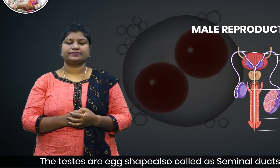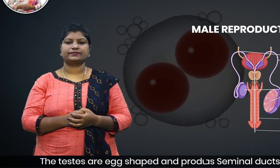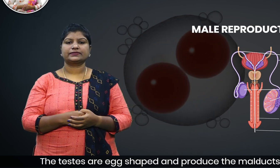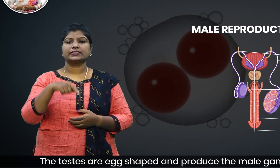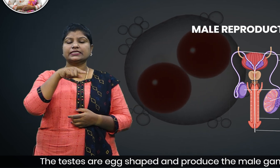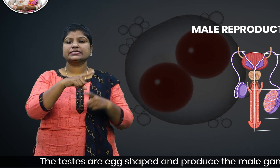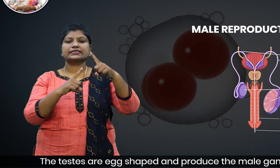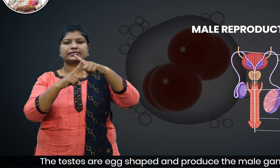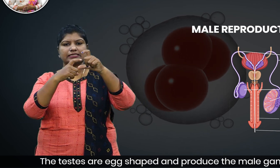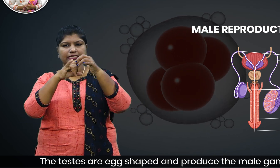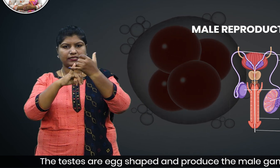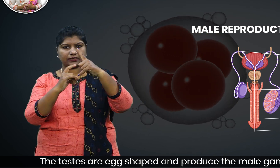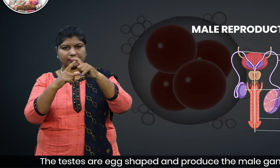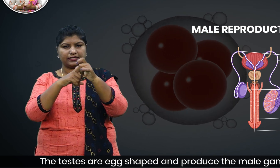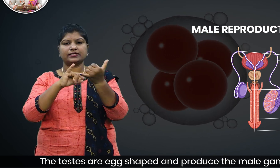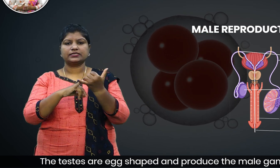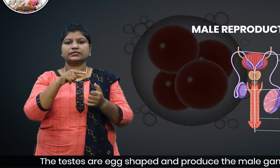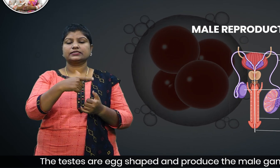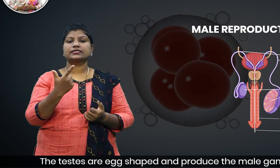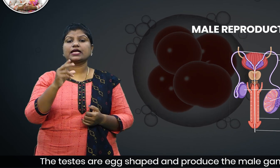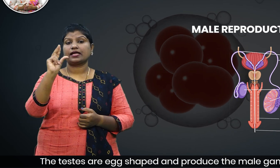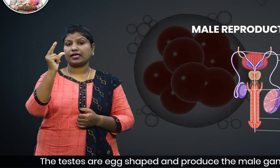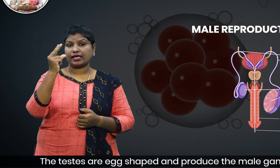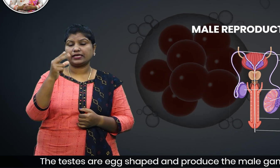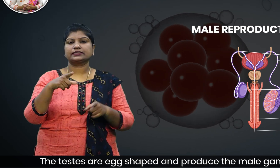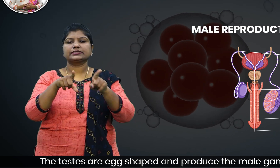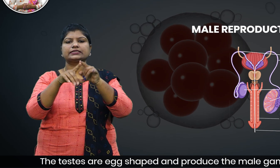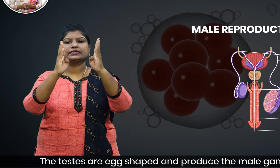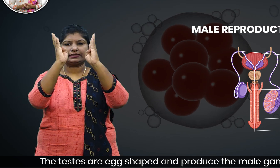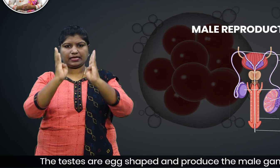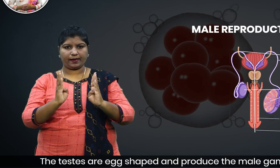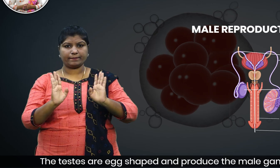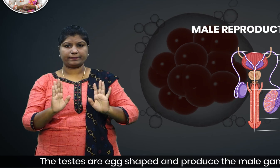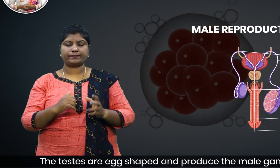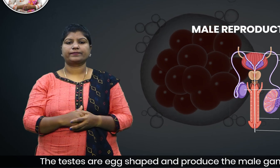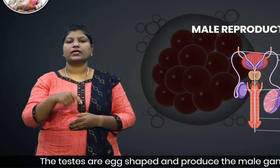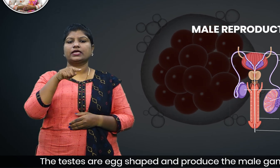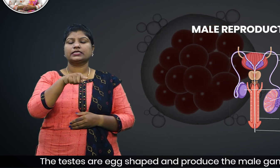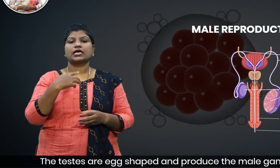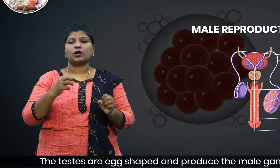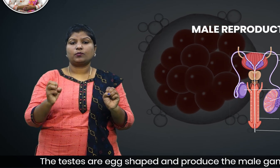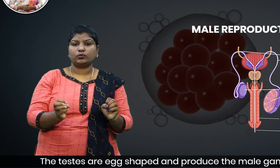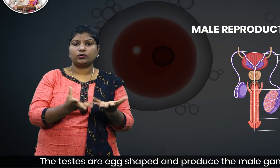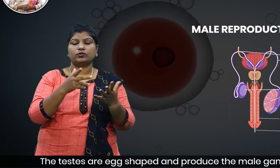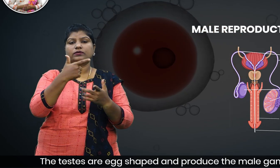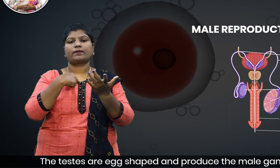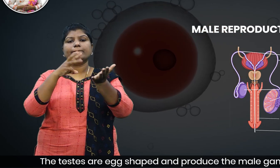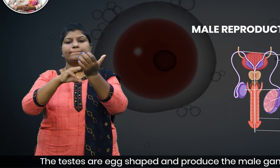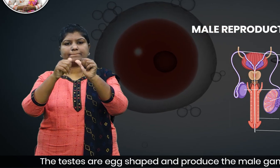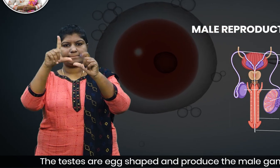The testes are egg-shaped and produce the male gametes